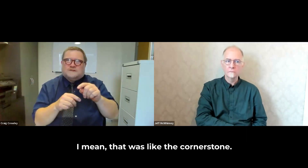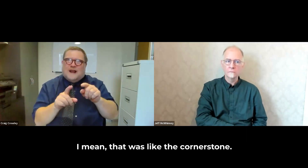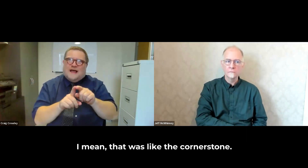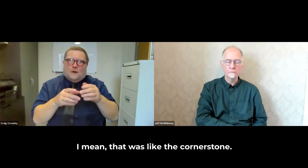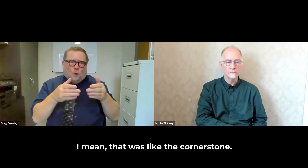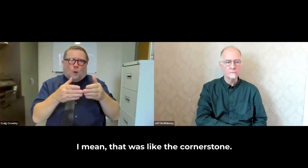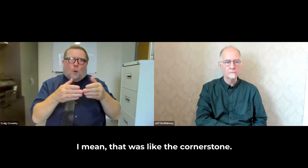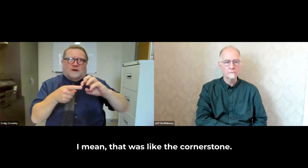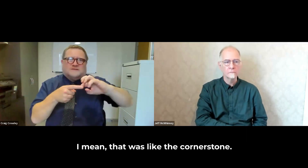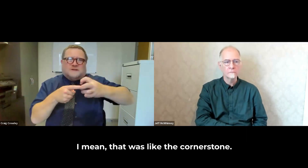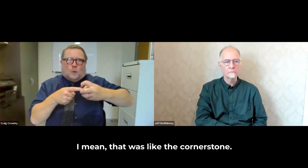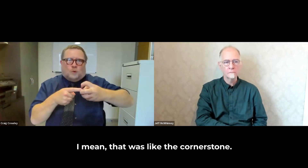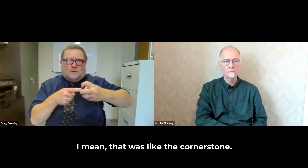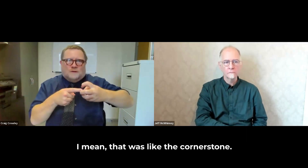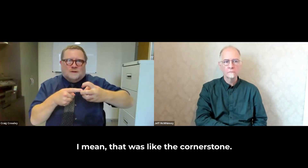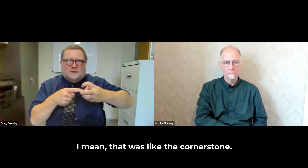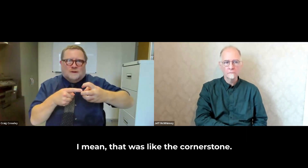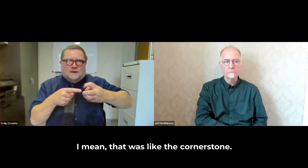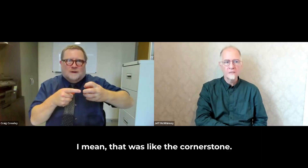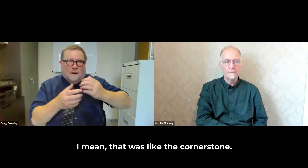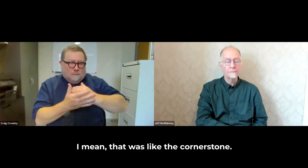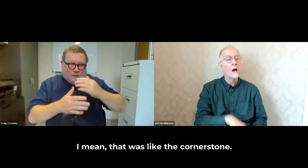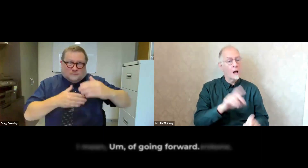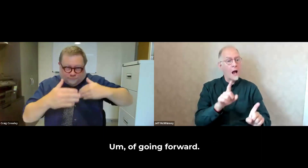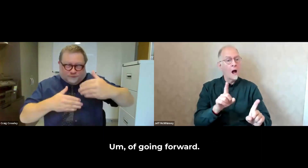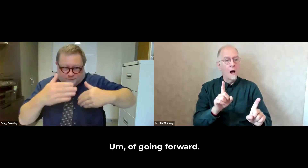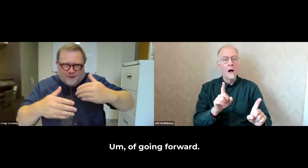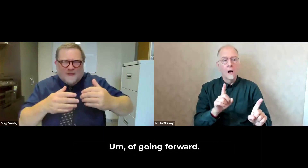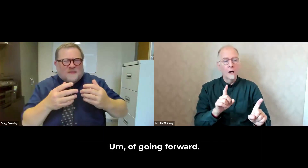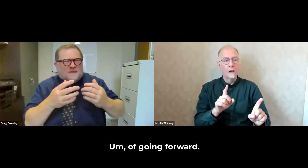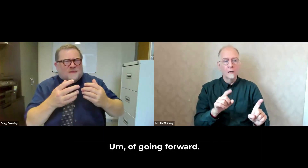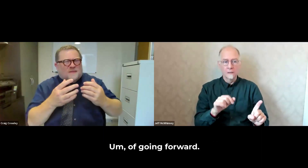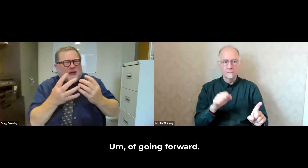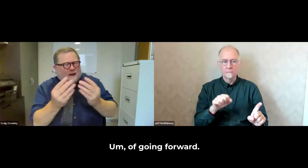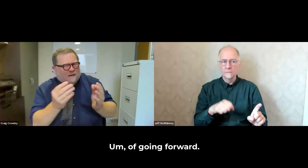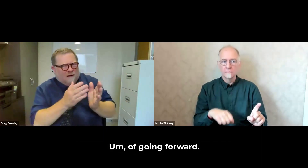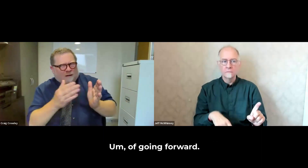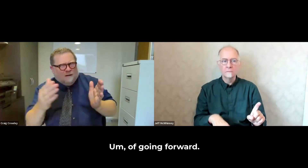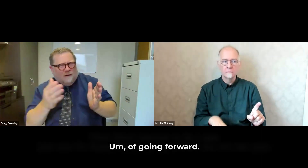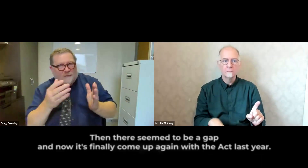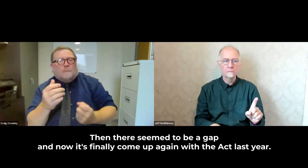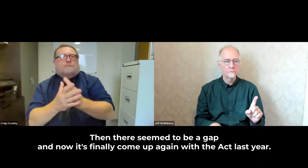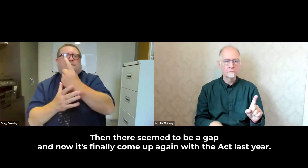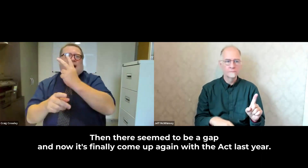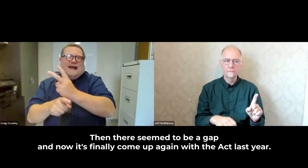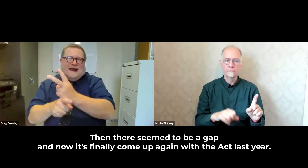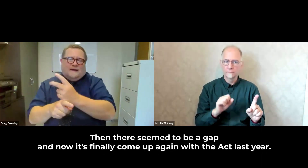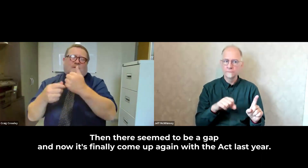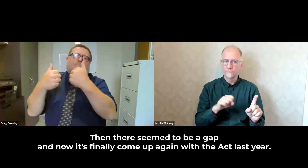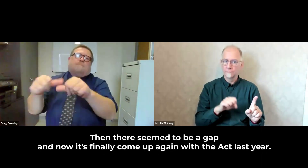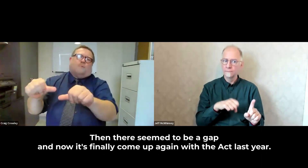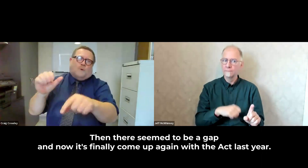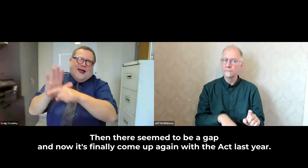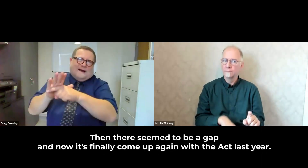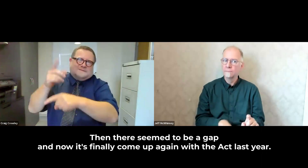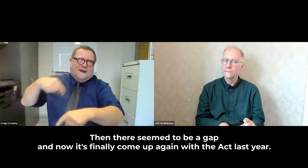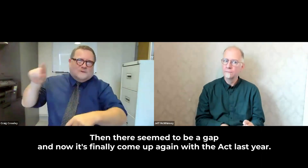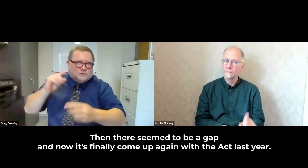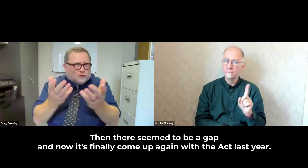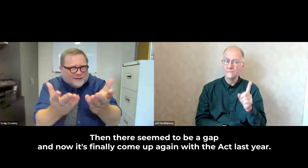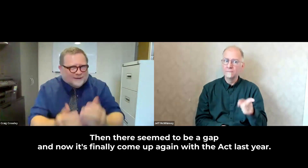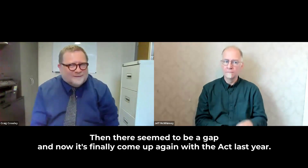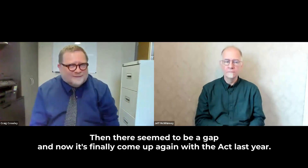I mean, that was like the cornerstone of going forward. Then there seemed to be a gap, and now